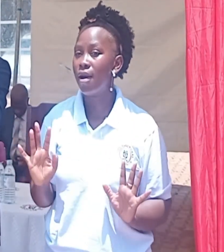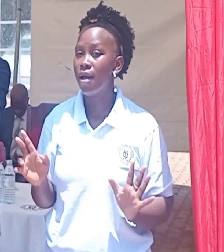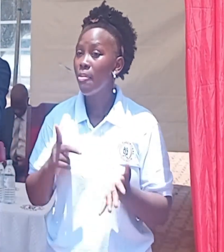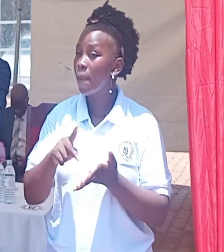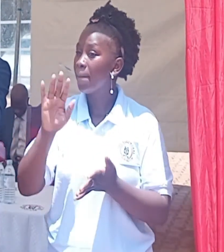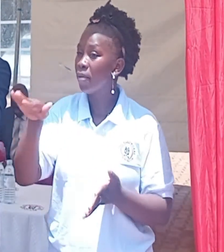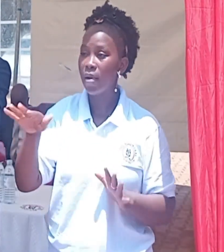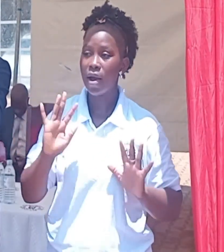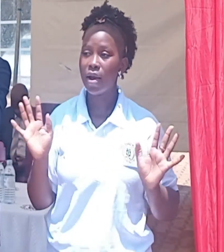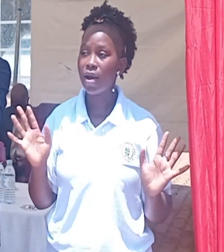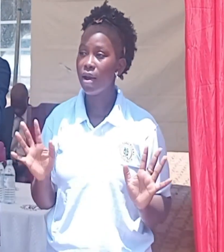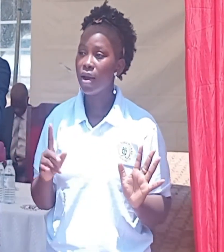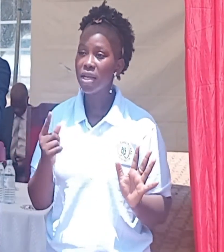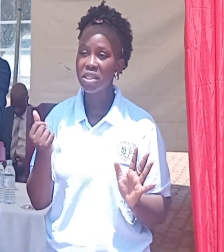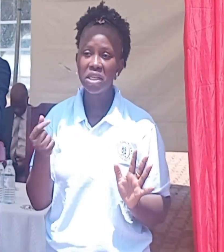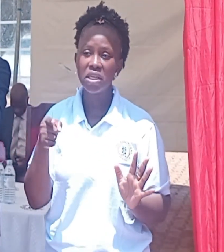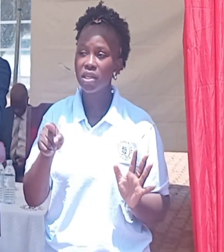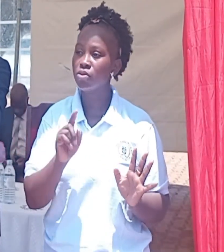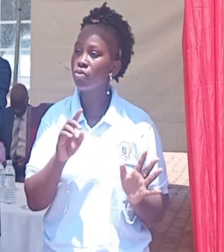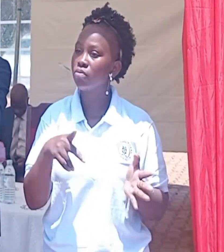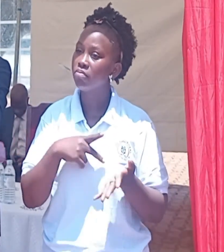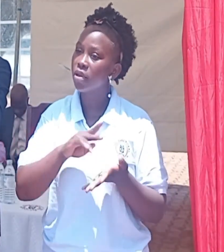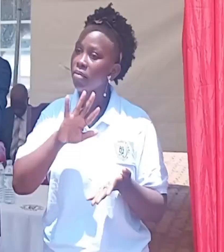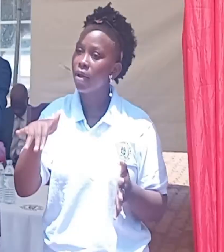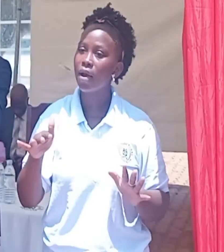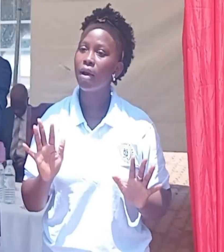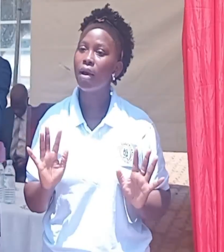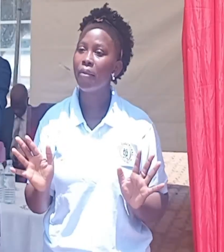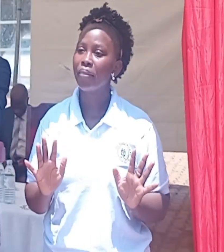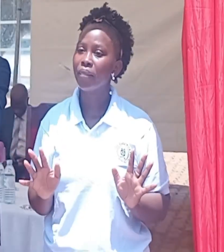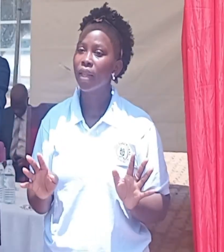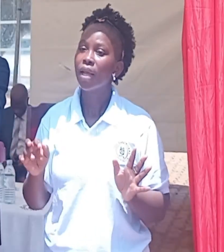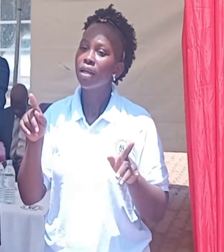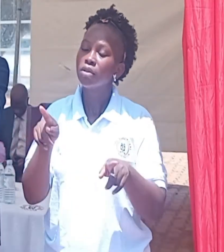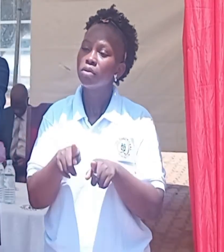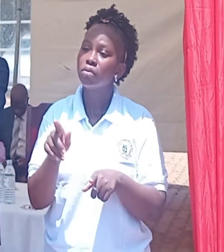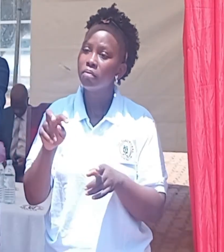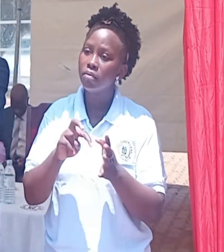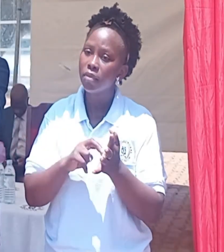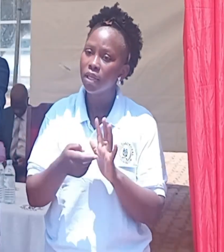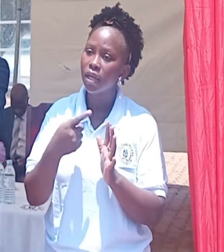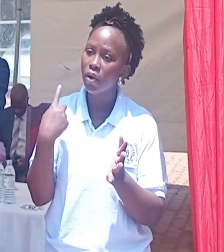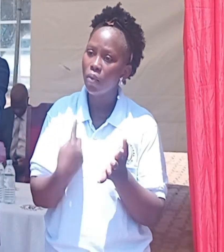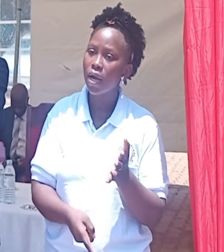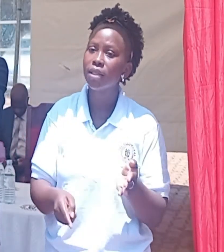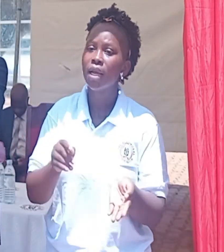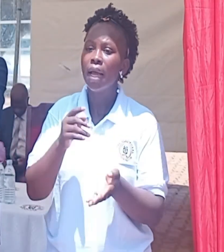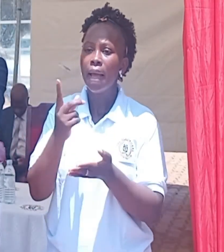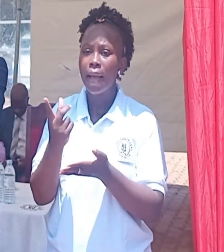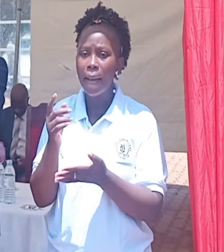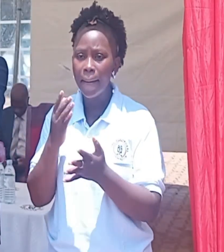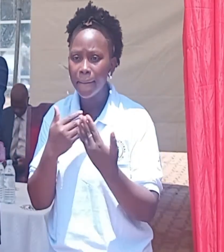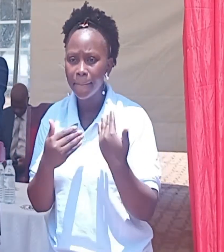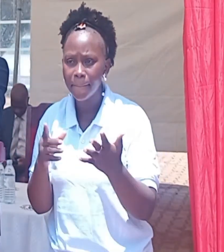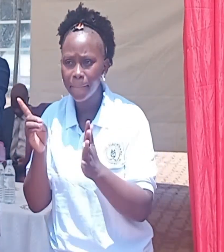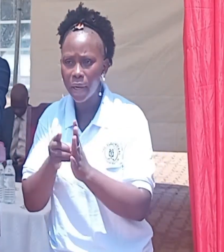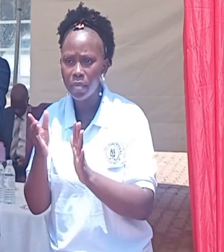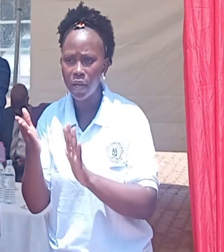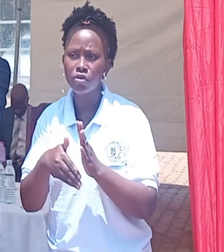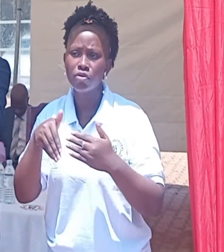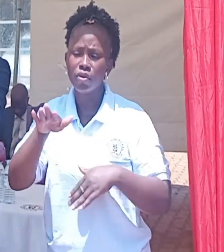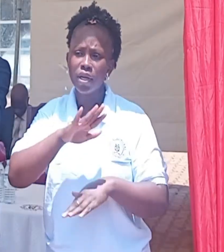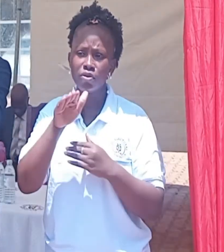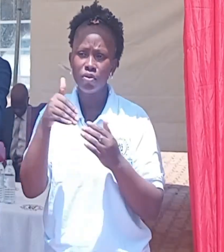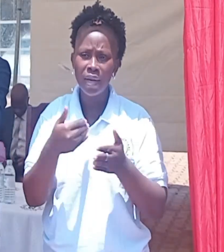Tezidda. Ezo tezikomawo. N'ekyo tereeza empapula zo zonna ez'obuyigirize bw'omanya empapula